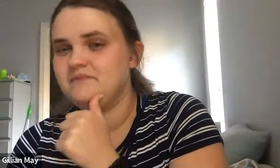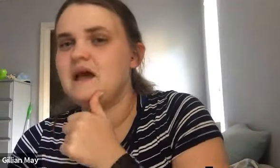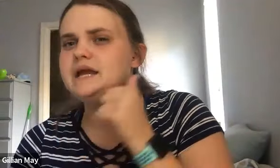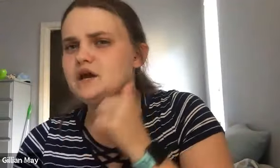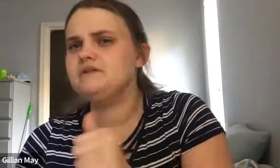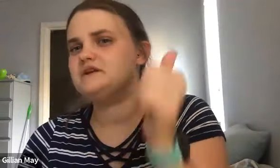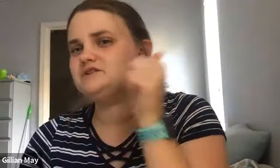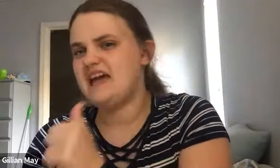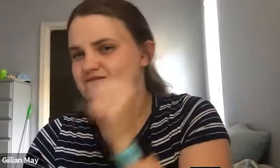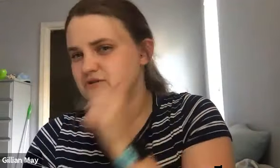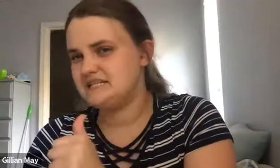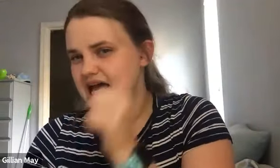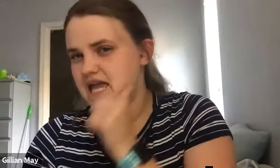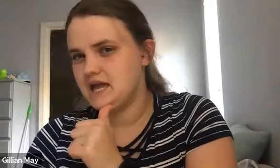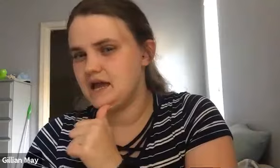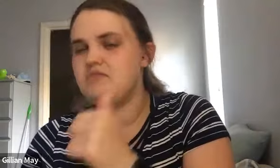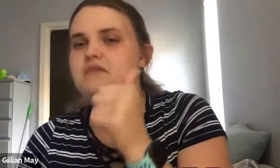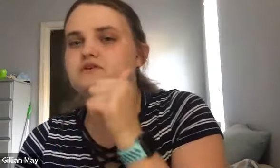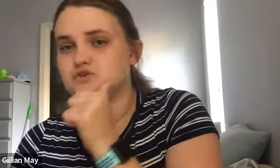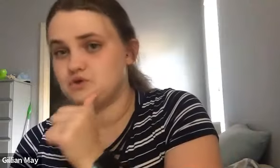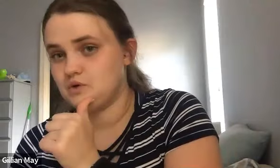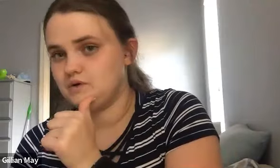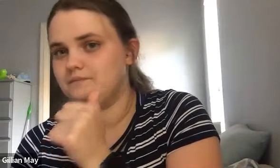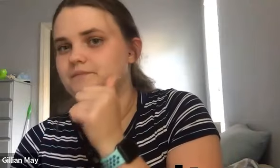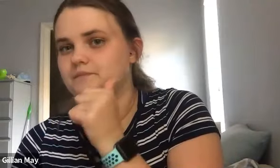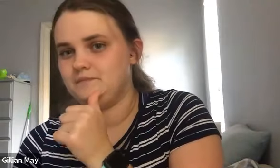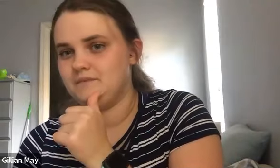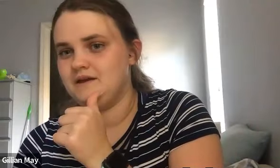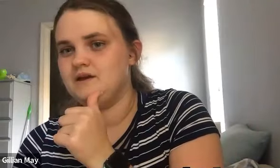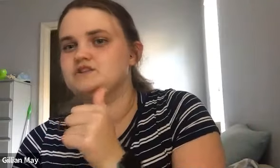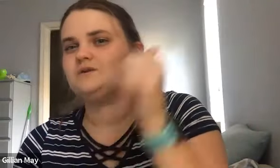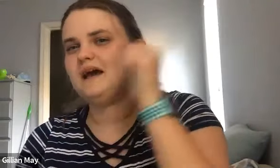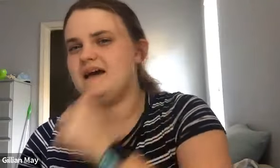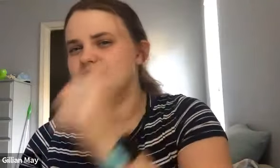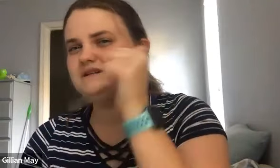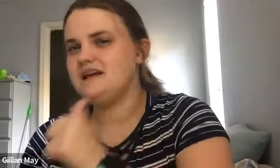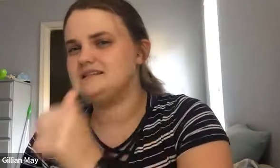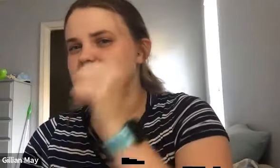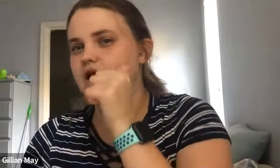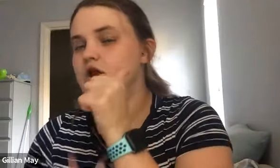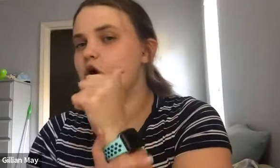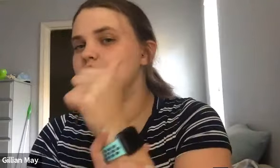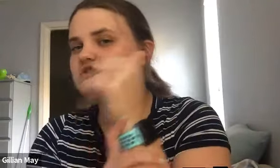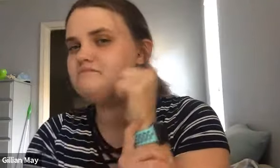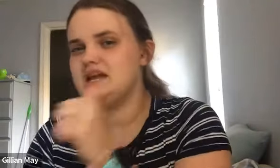Now I know that there's every day and then there's girl. So every day is like you're almost making